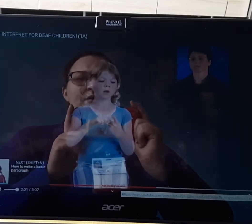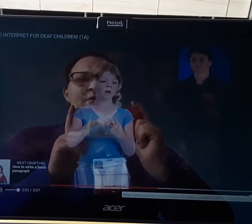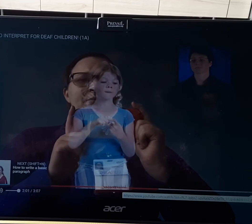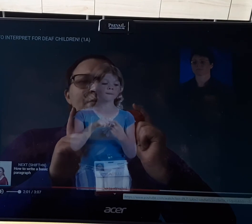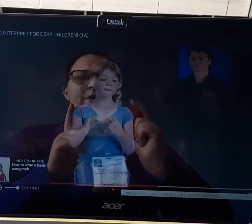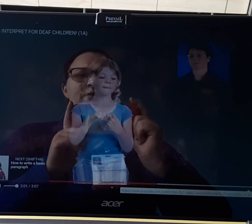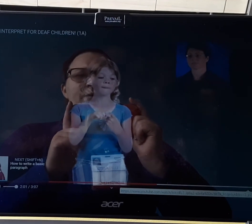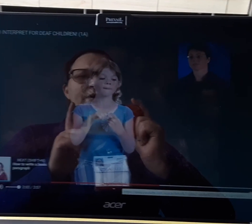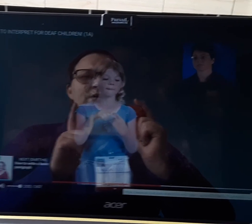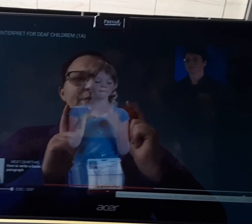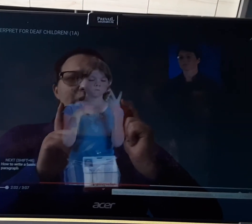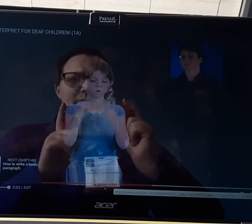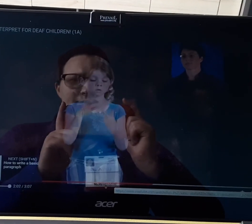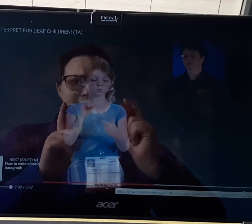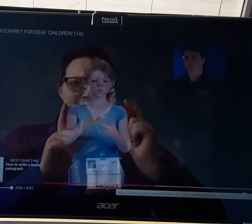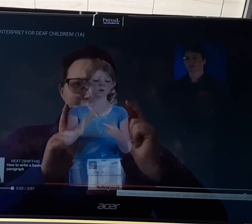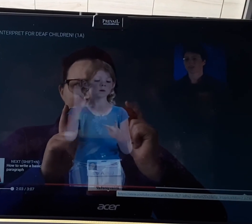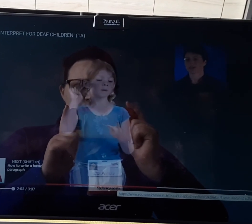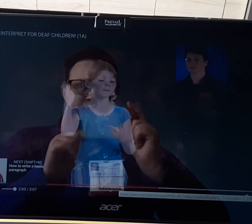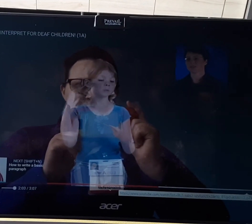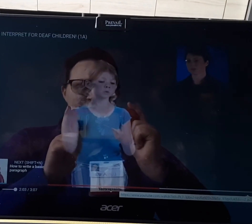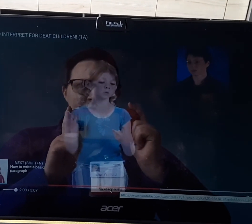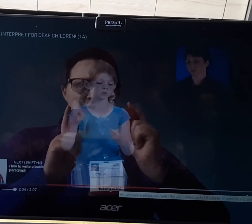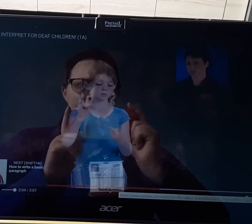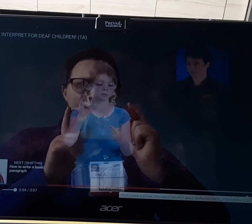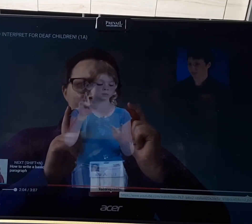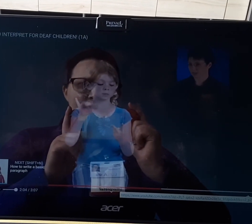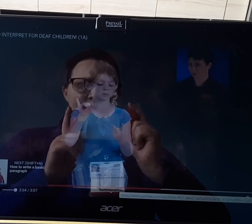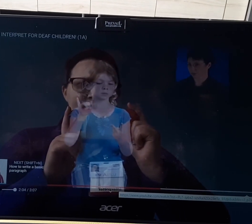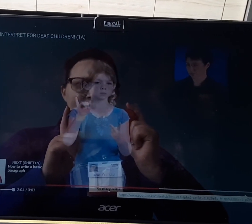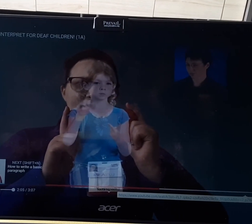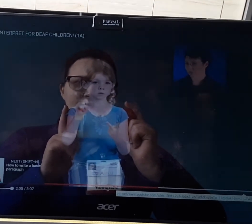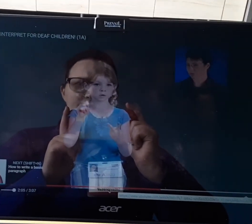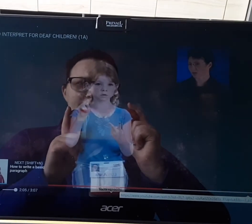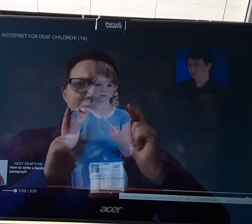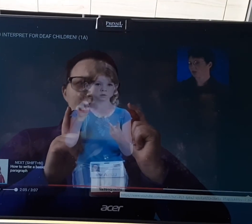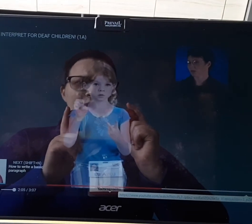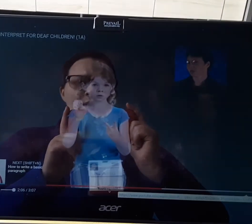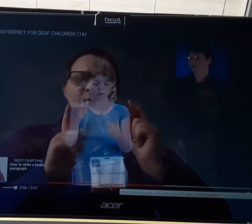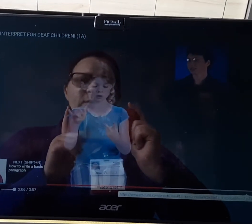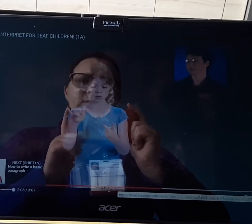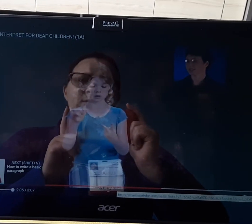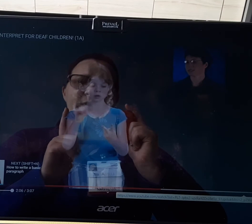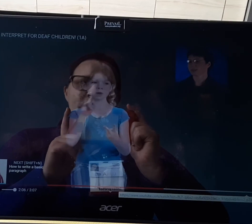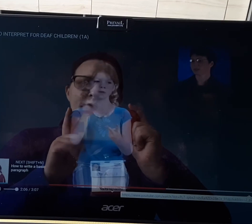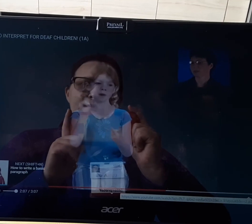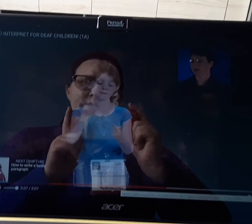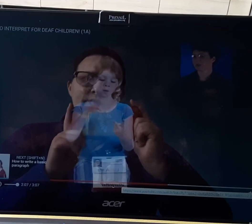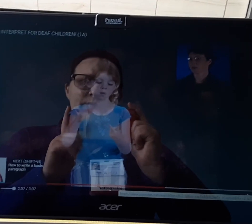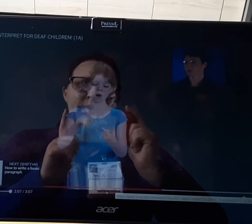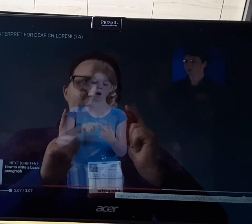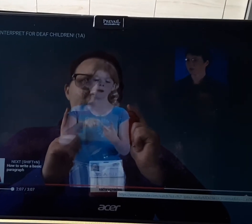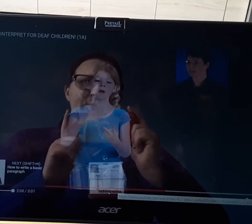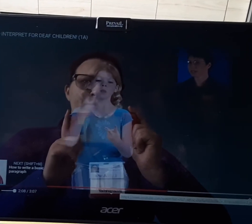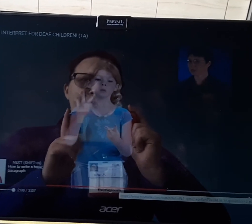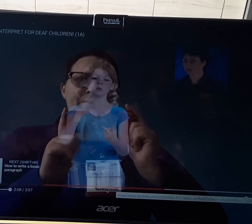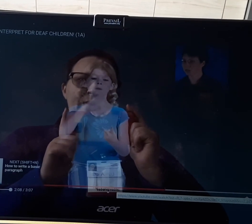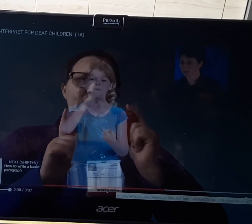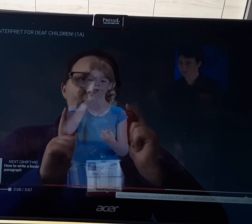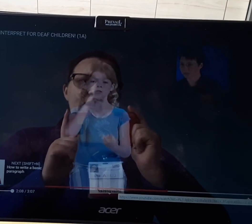My story is about... about... Well, really, I have two stories. Well, two characters in the story about Brianna